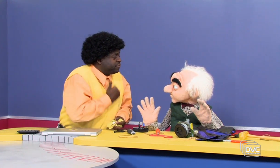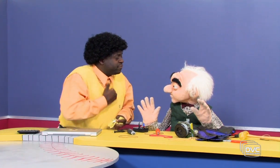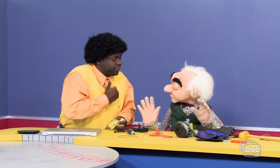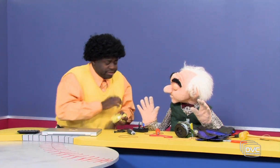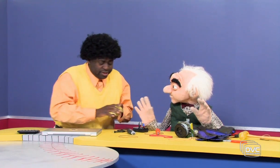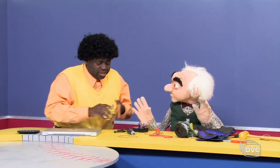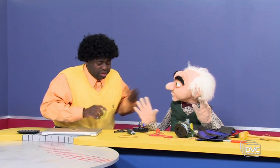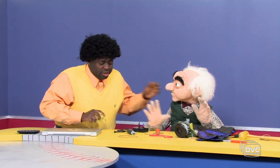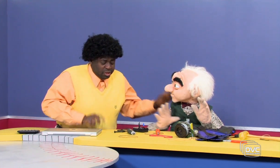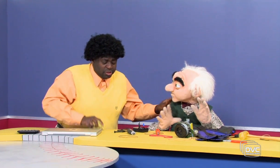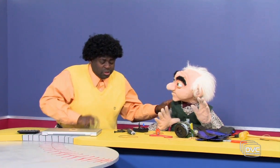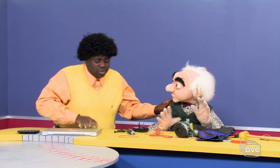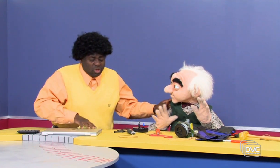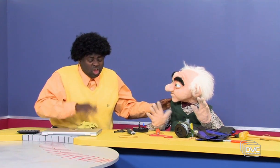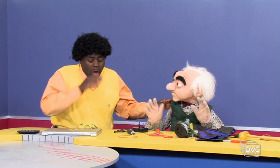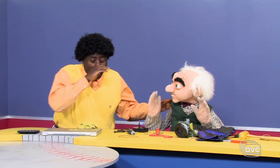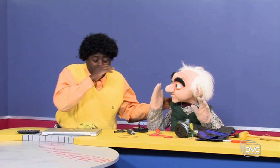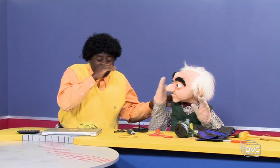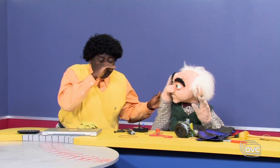Sorry. It's fine.